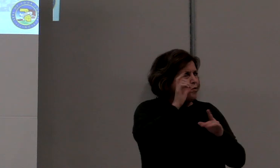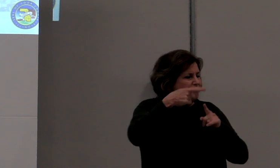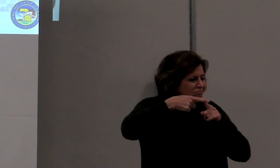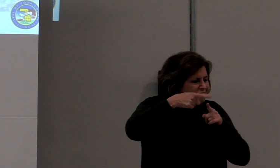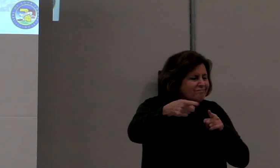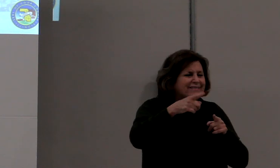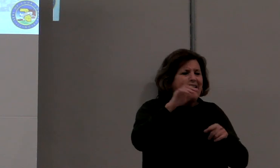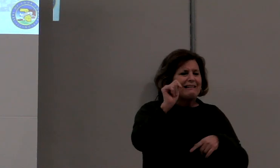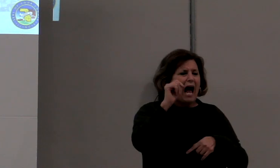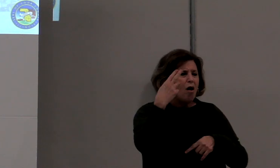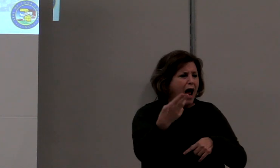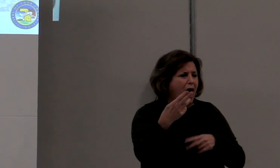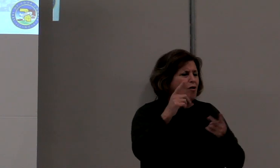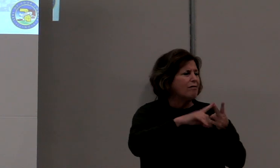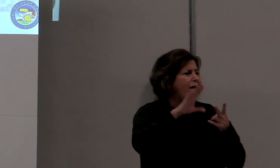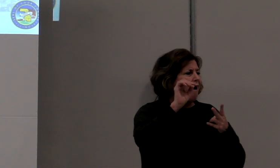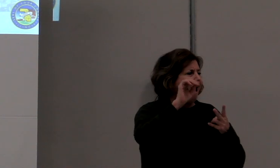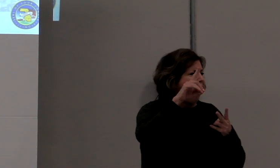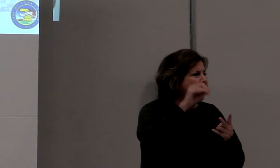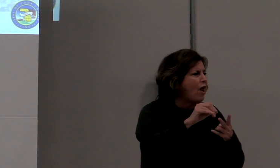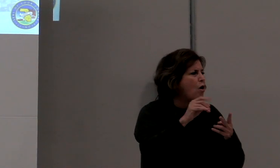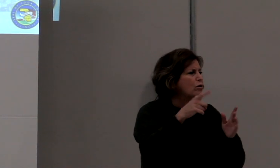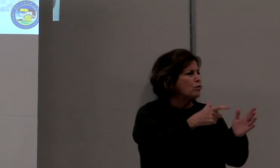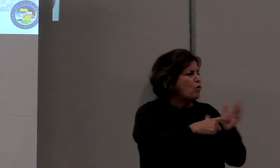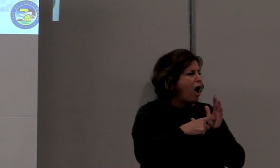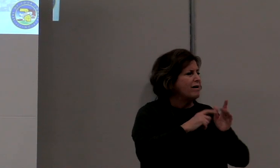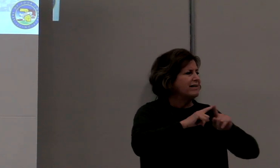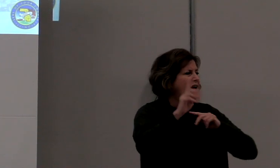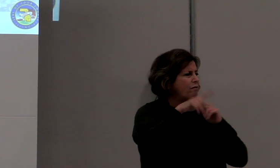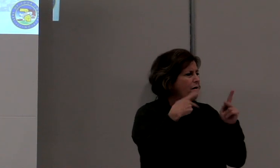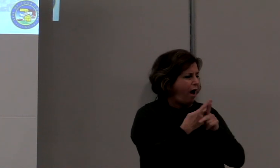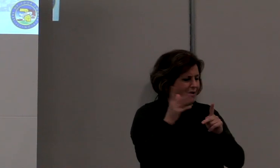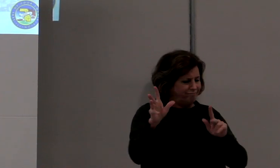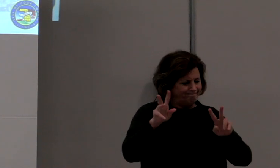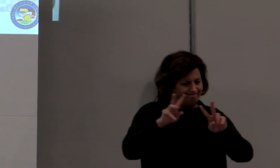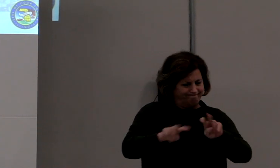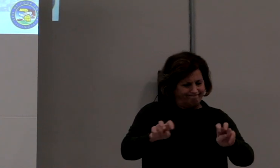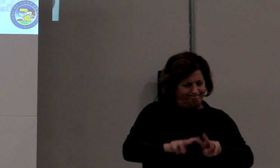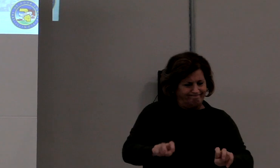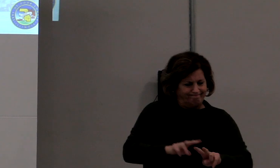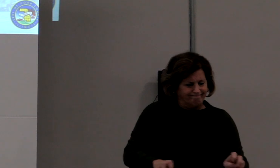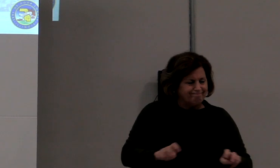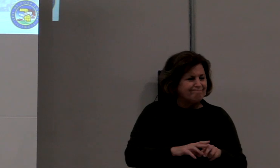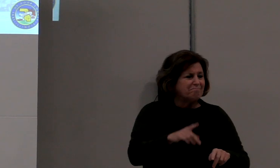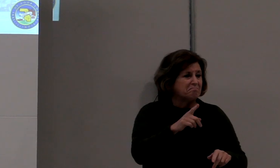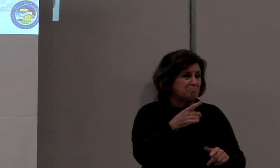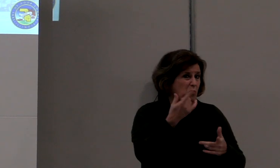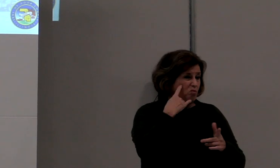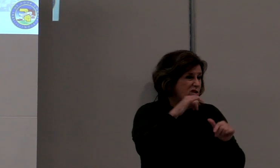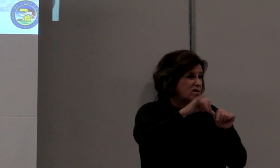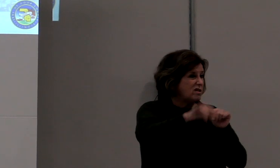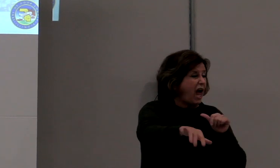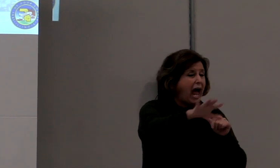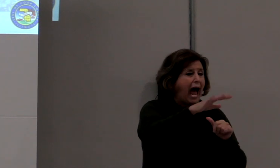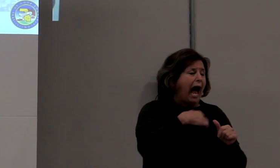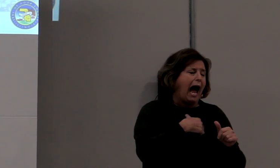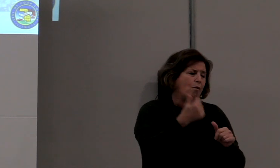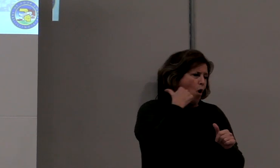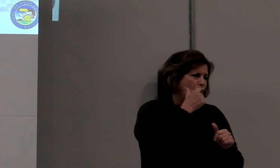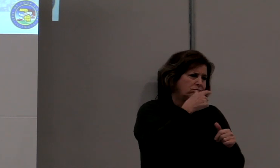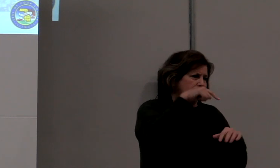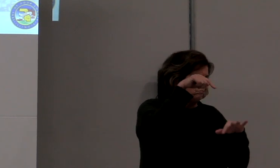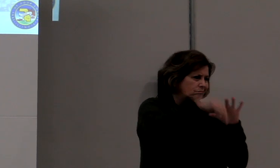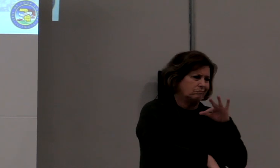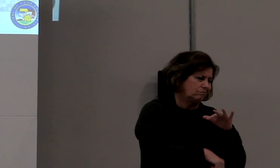townhouses. They're a little different kind of animal. They require a different kind of analysis. So you can stick around, and I'm not going to go over